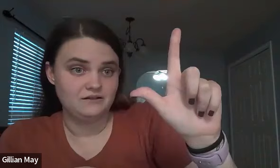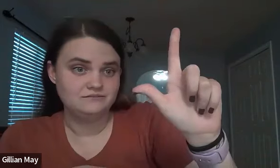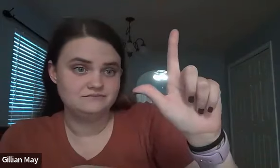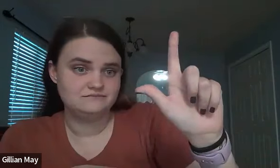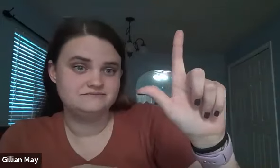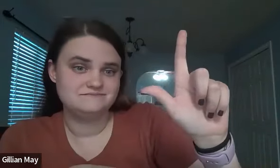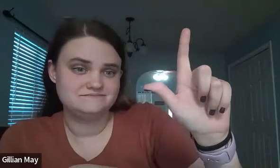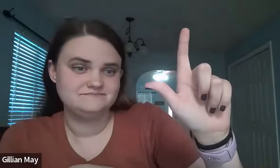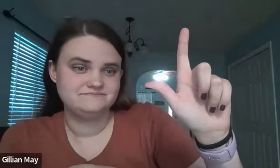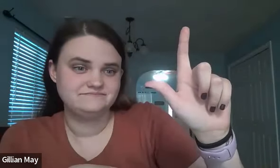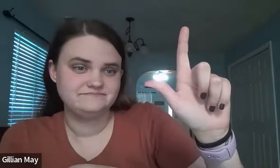L.